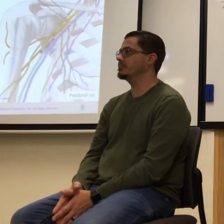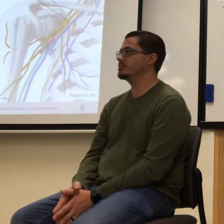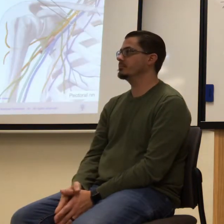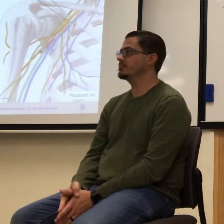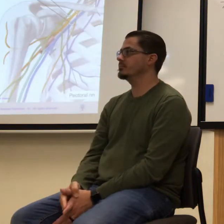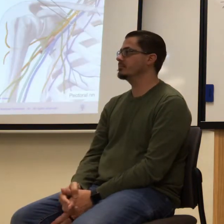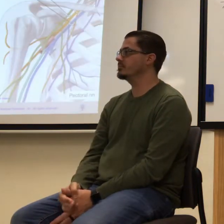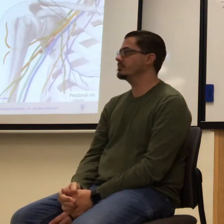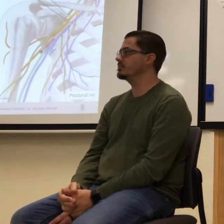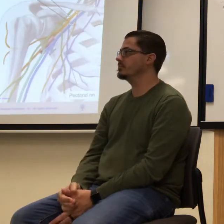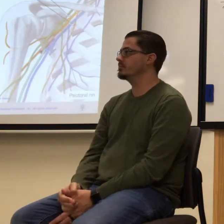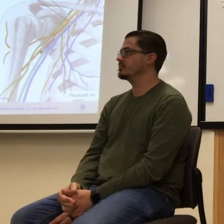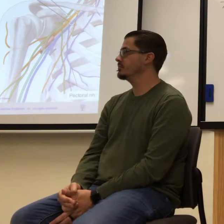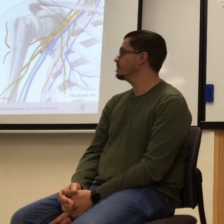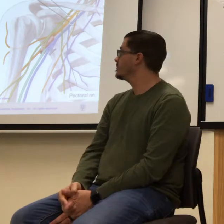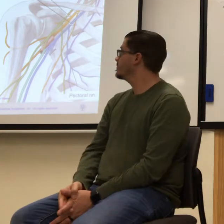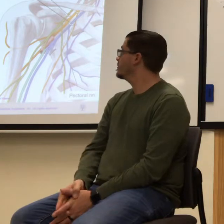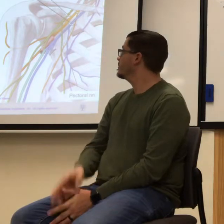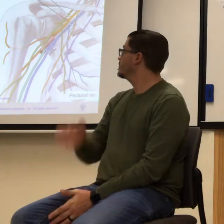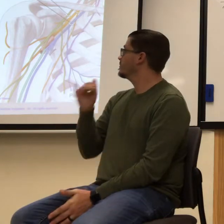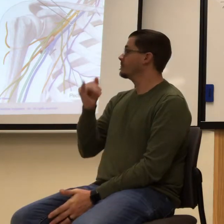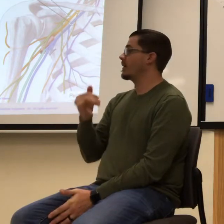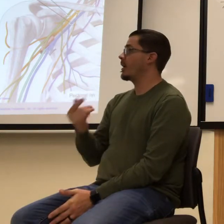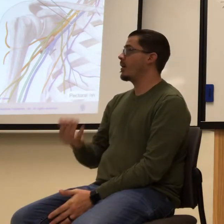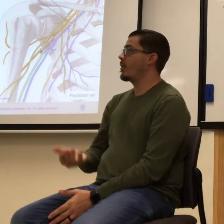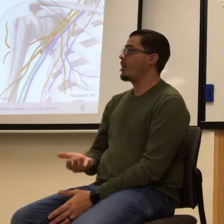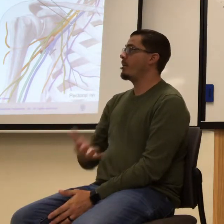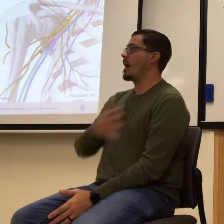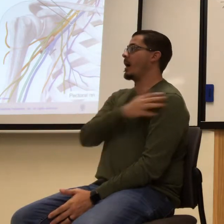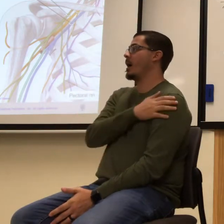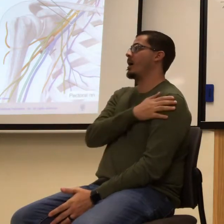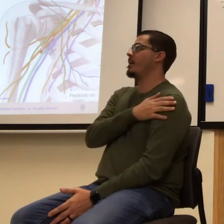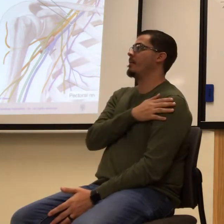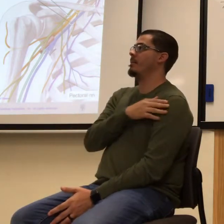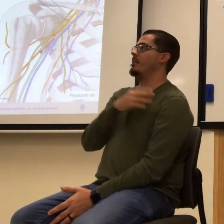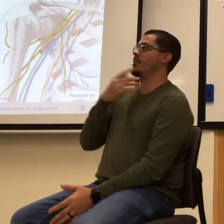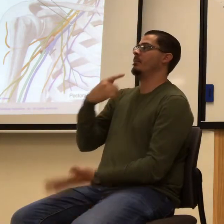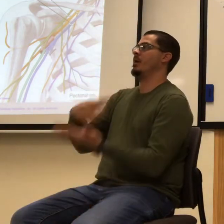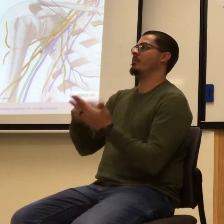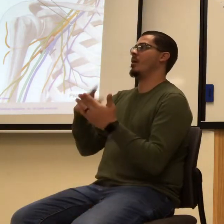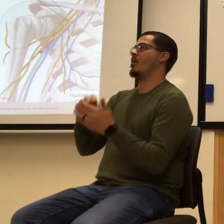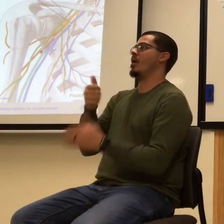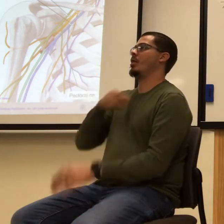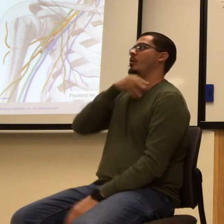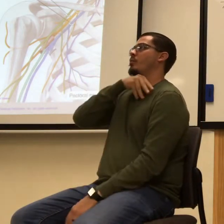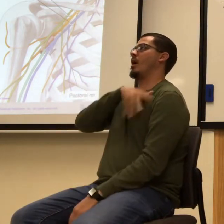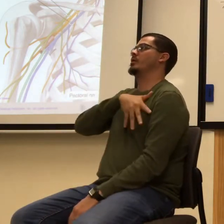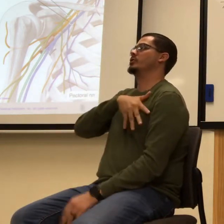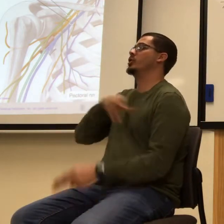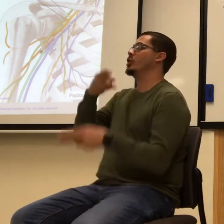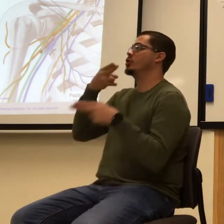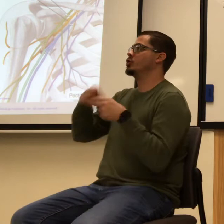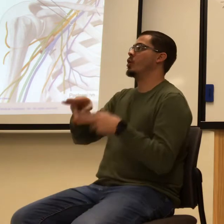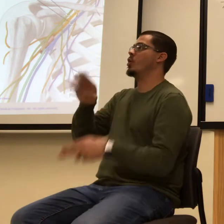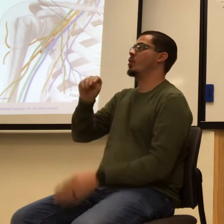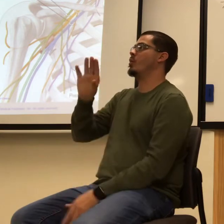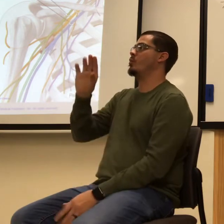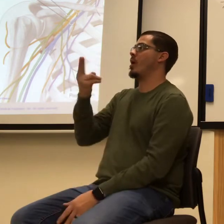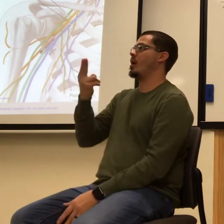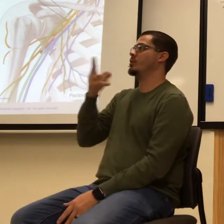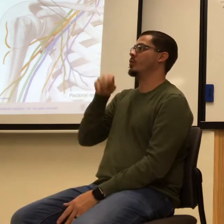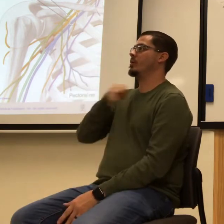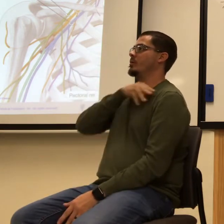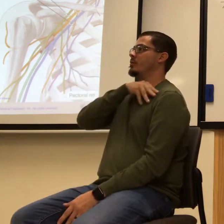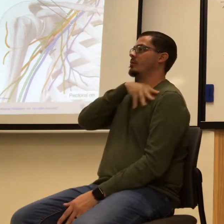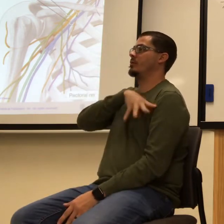Okay, radial nerve does a lot. So we're going to go back up the brachial plexus, get some other branches. These are the short branches. They branch off